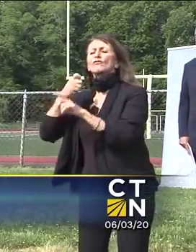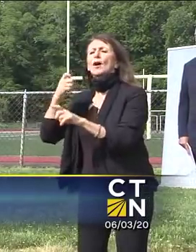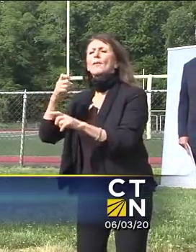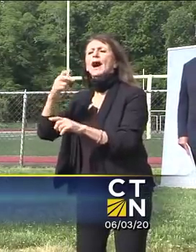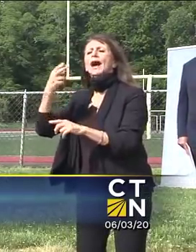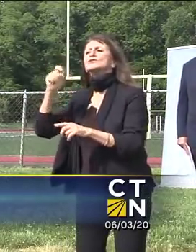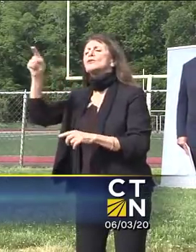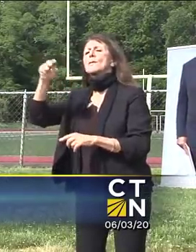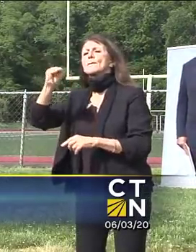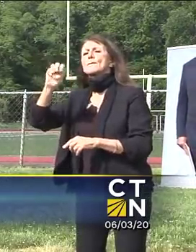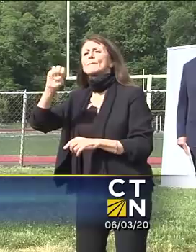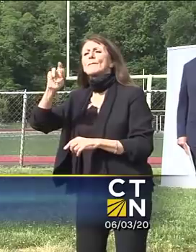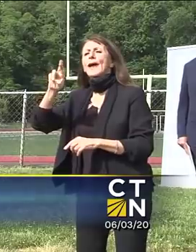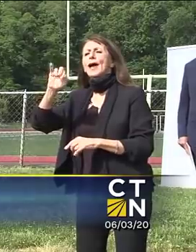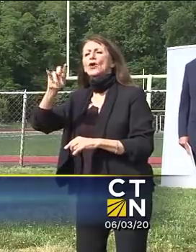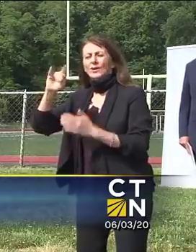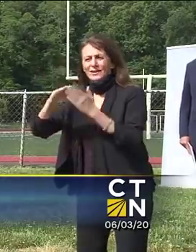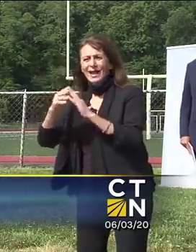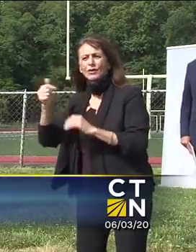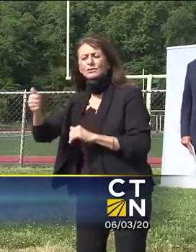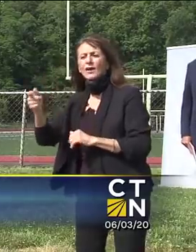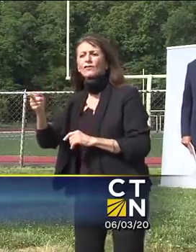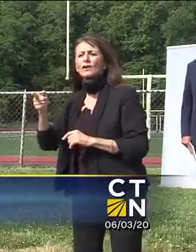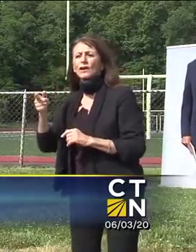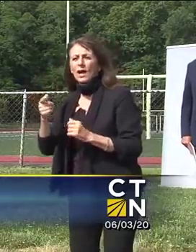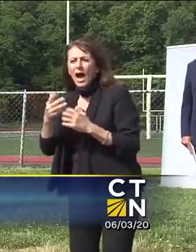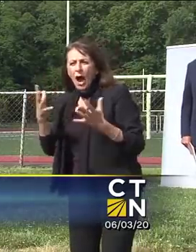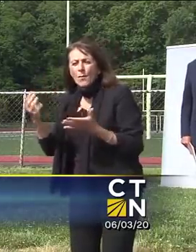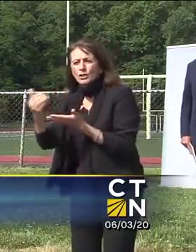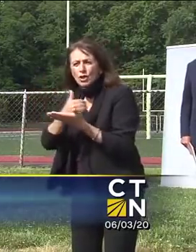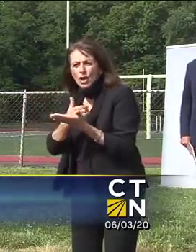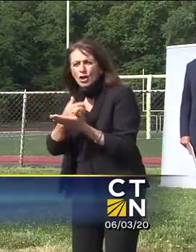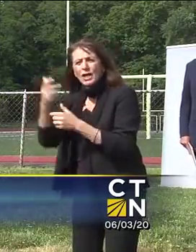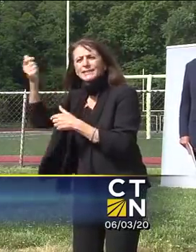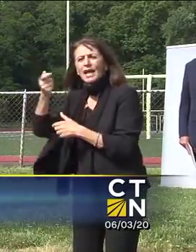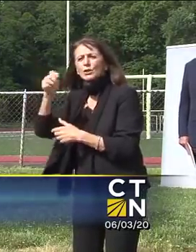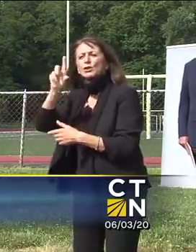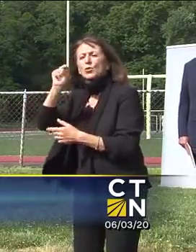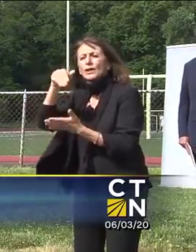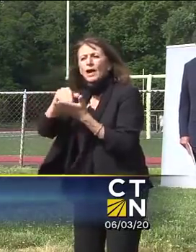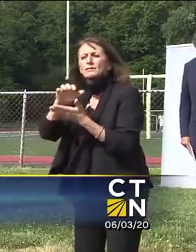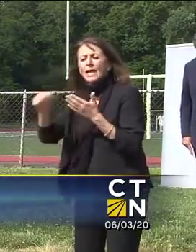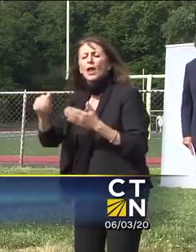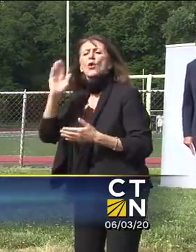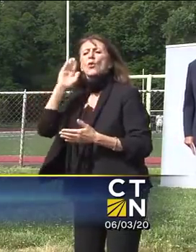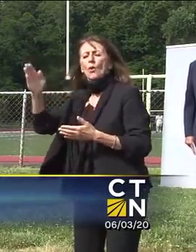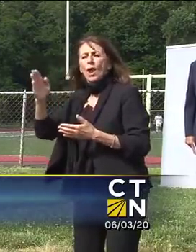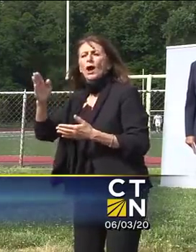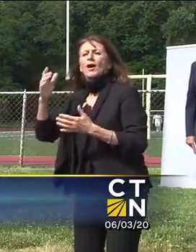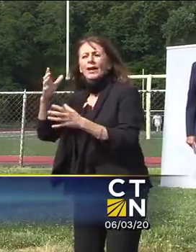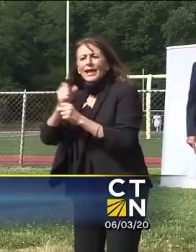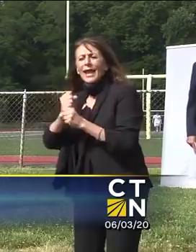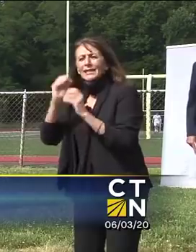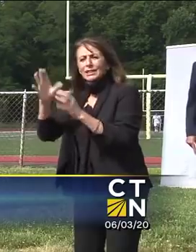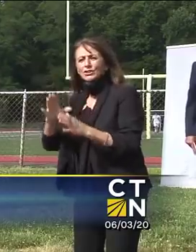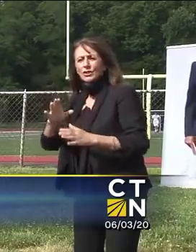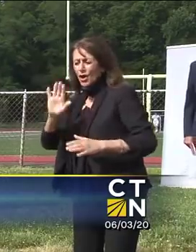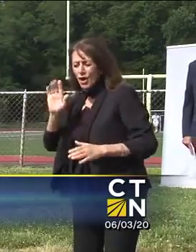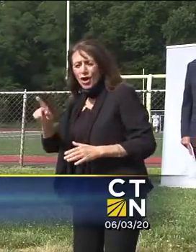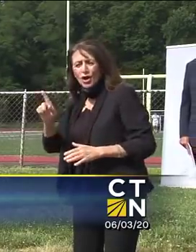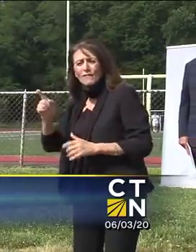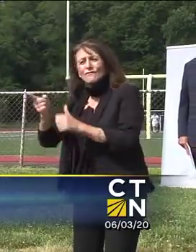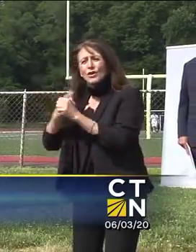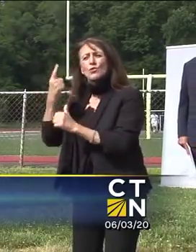in Meriden, who earned a $20,000 scholarship and will be going to get her teaching degree, the first in her family to go to